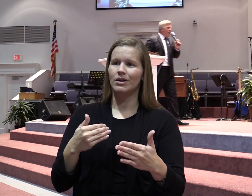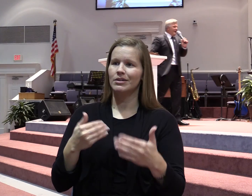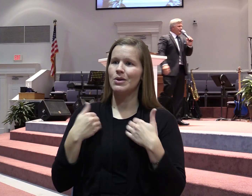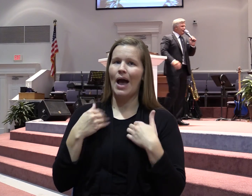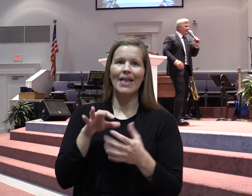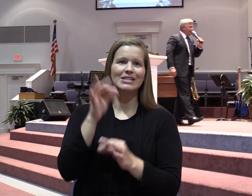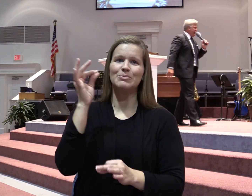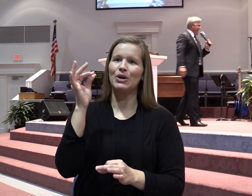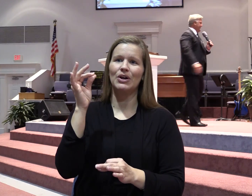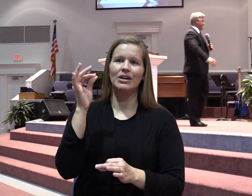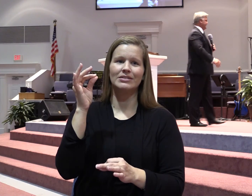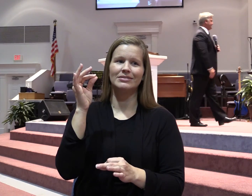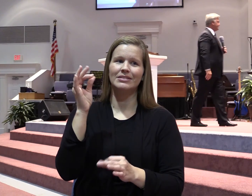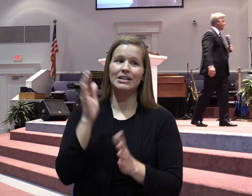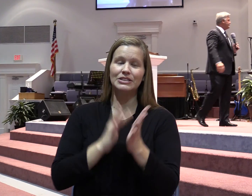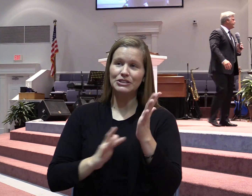No wonder Jesus said,